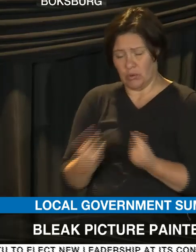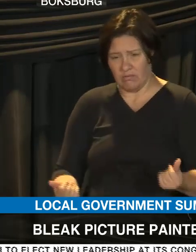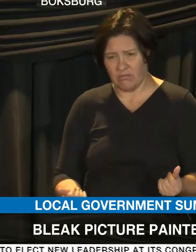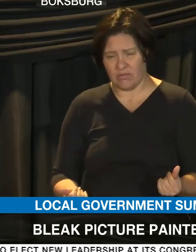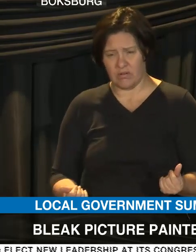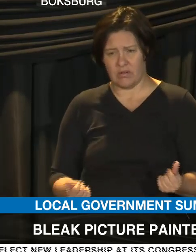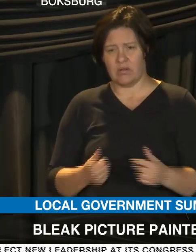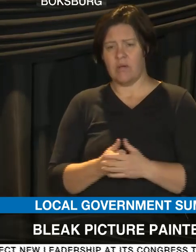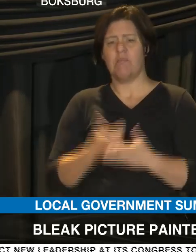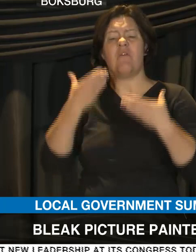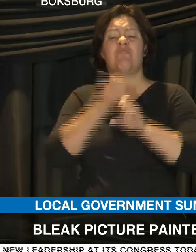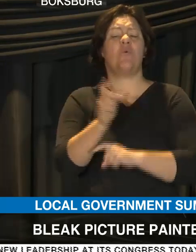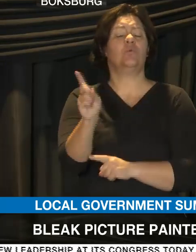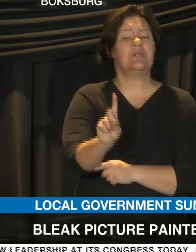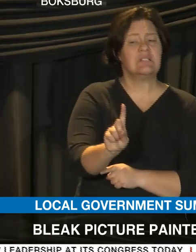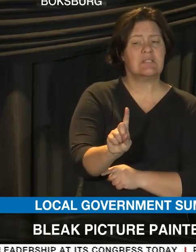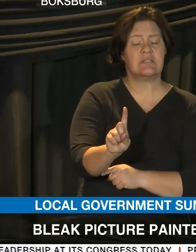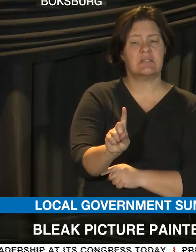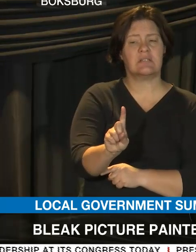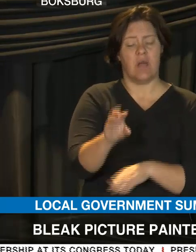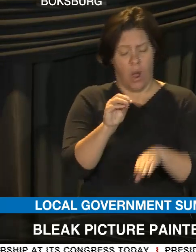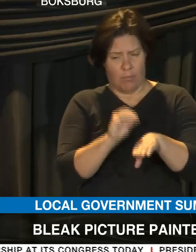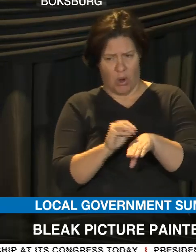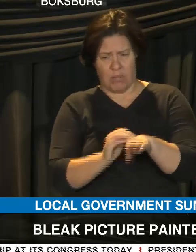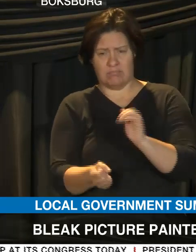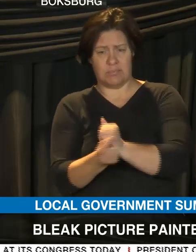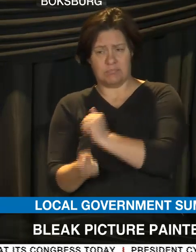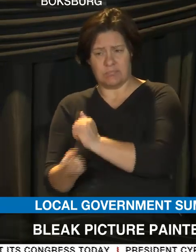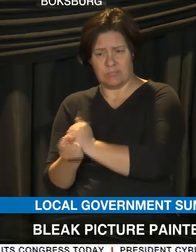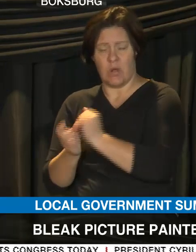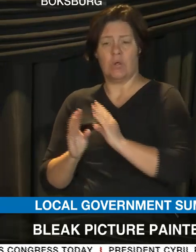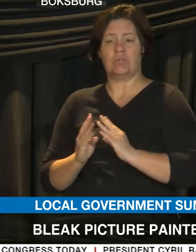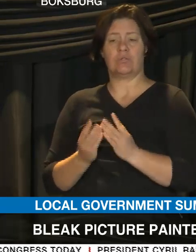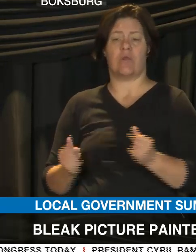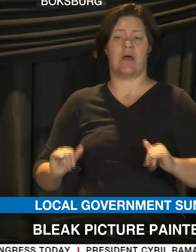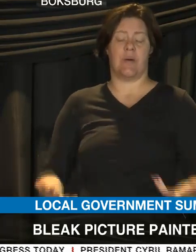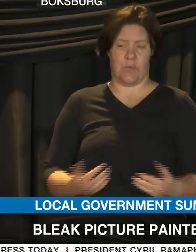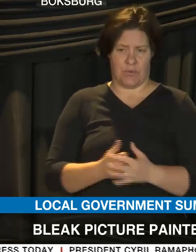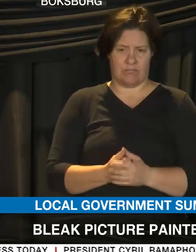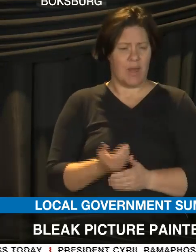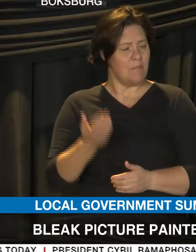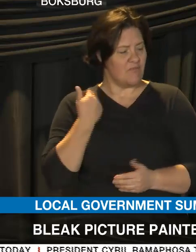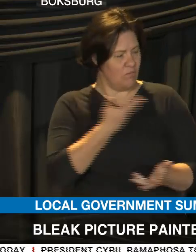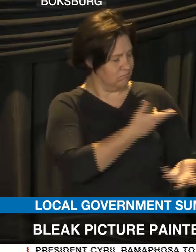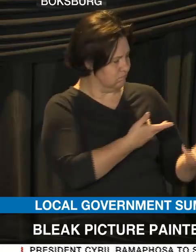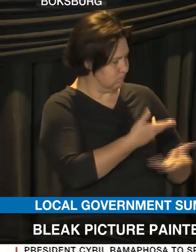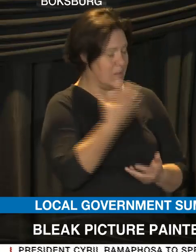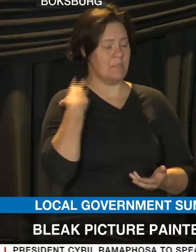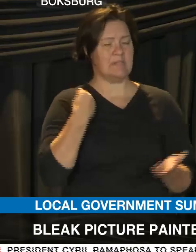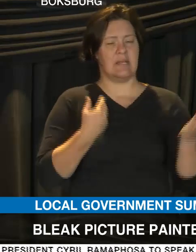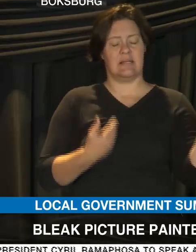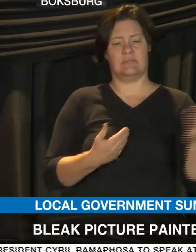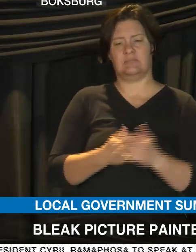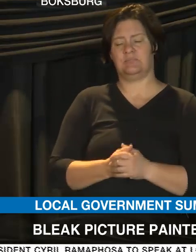we must focus on solutions. Earlier, when I was talking to Minister Dlamini Zuma, she was